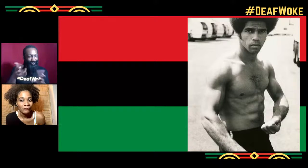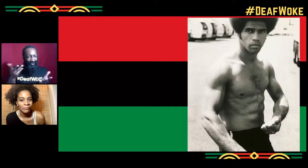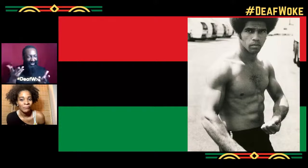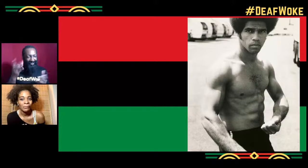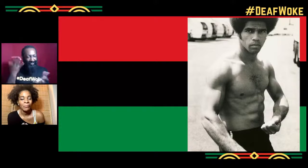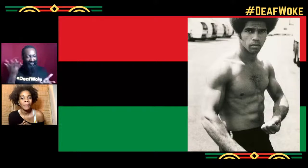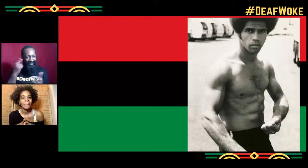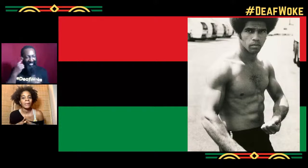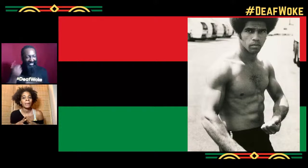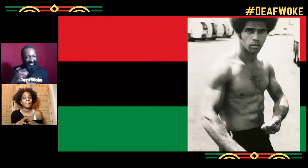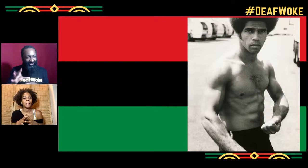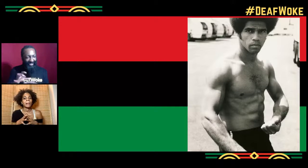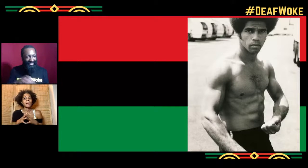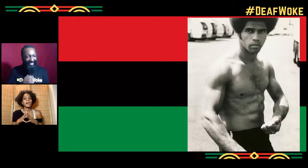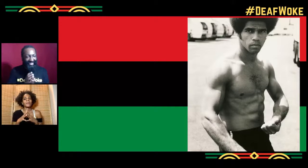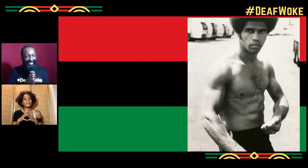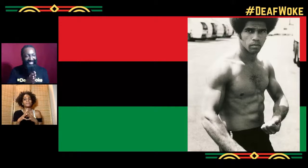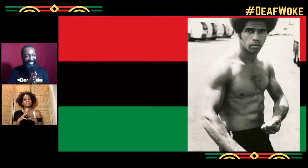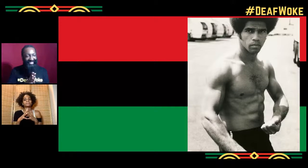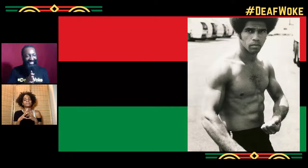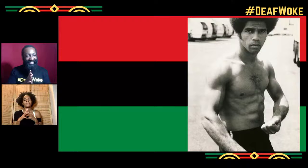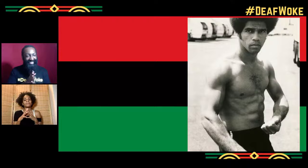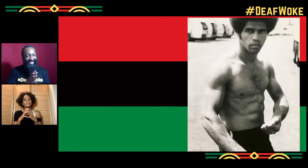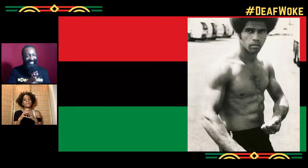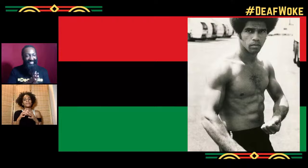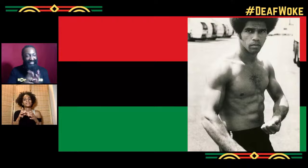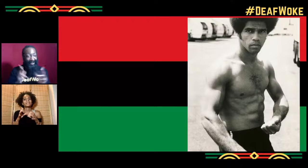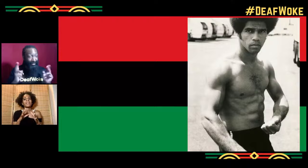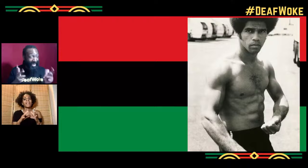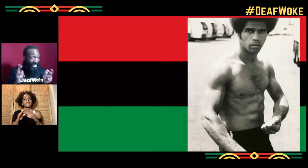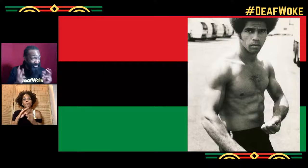What do you think his job is? What do you think his career is?